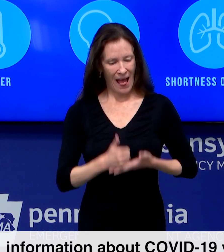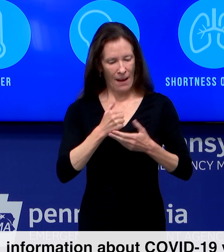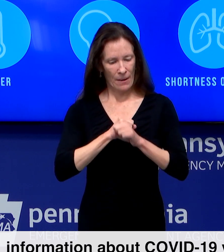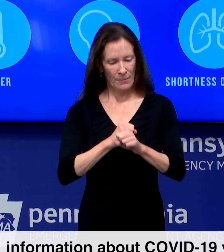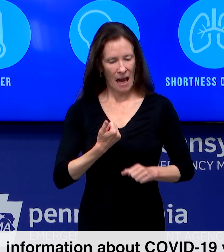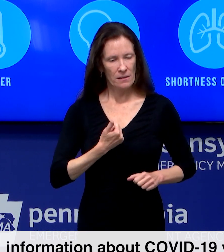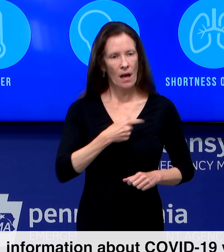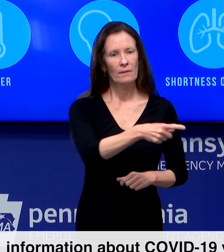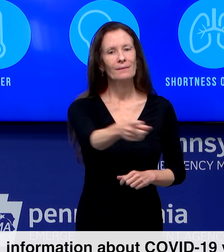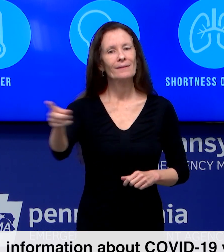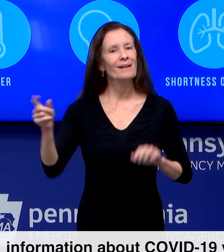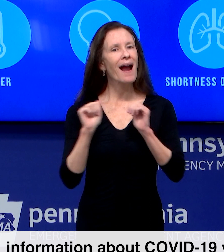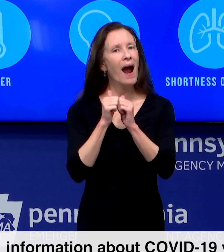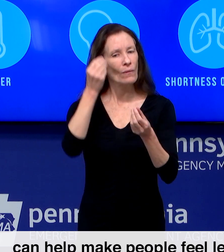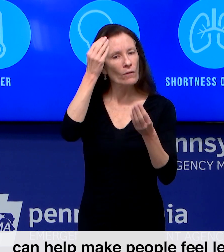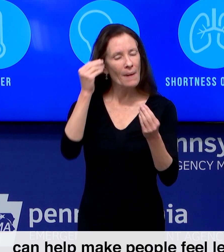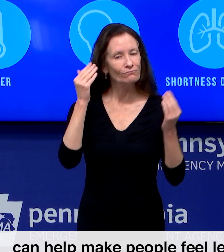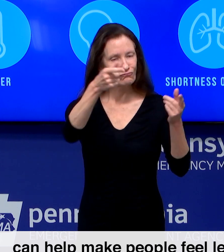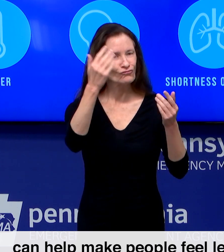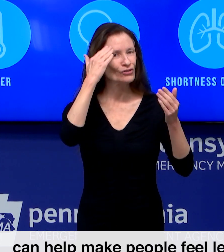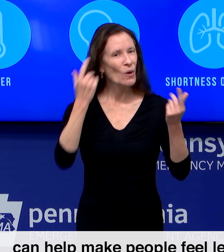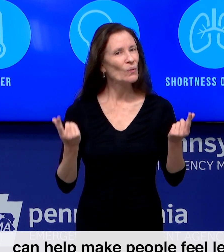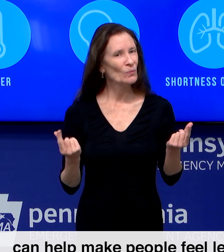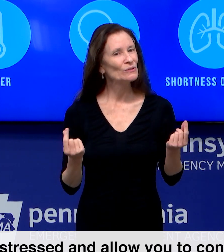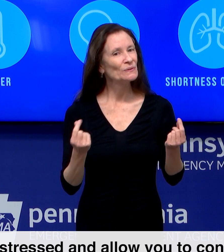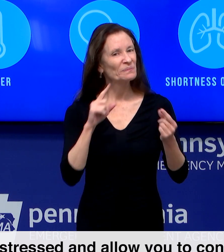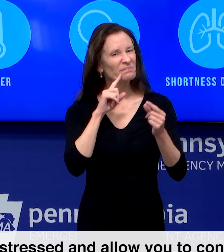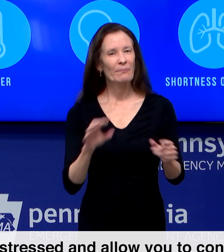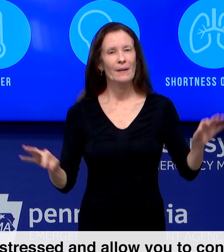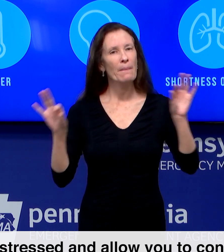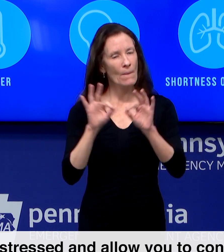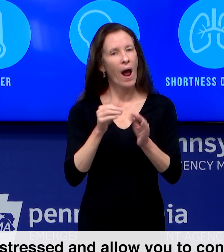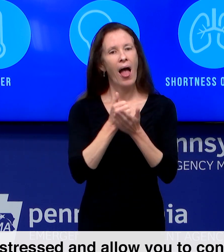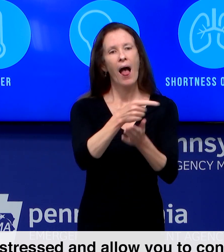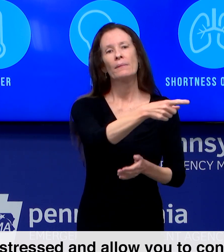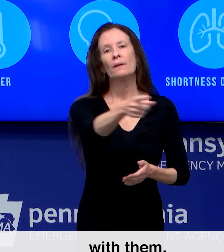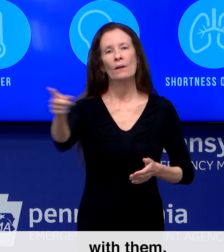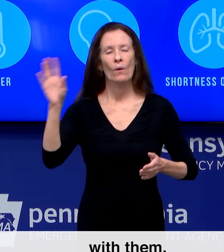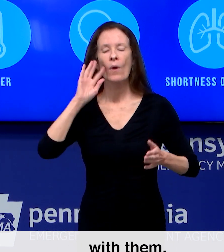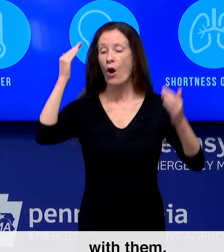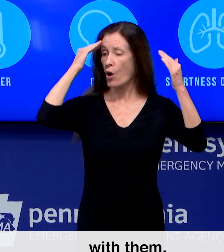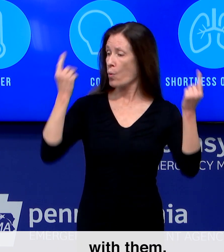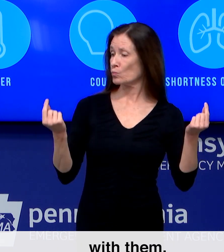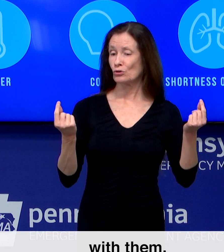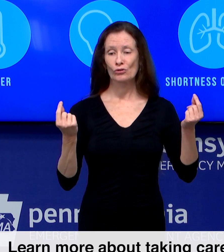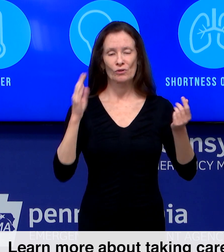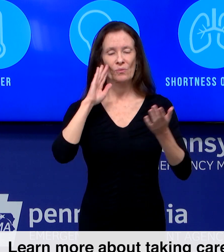about COVID-19, you can help make people feel less stressed and allow you to connect with them. Learn more